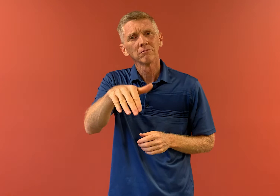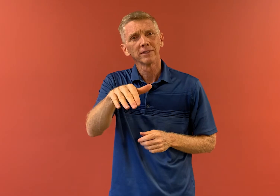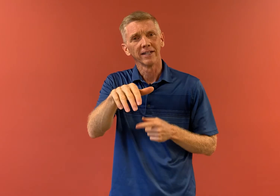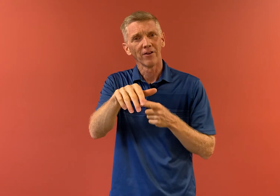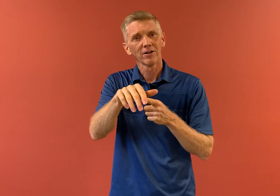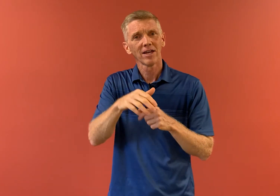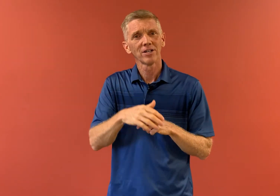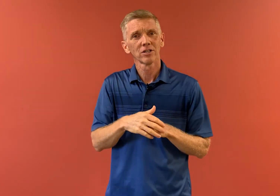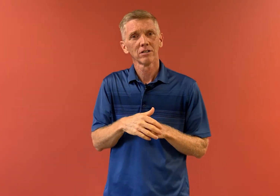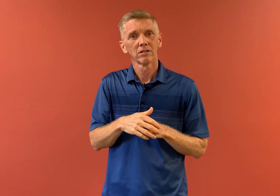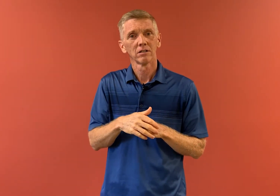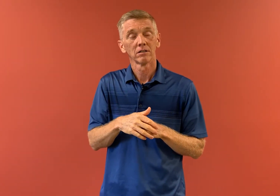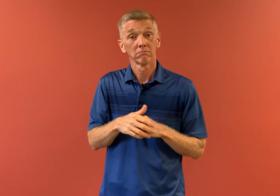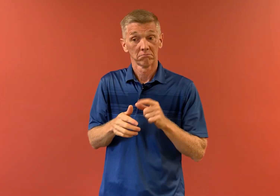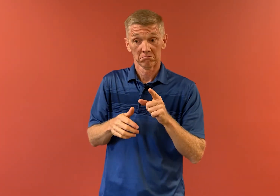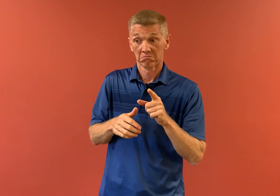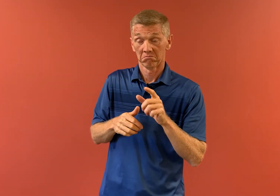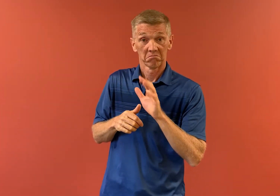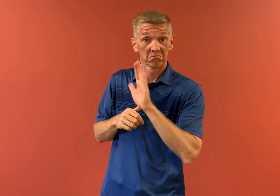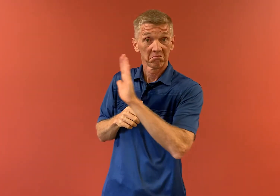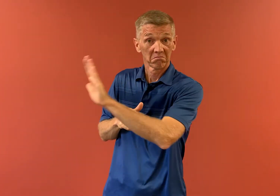Getting their attention.